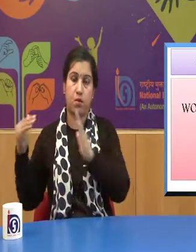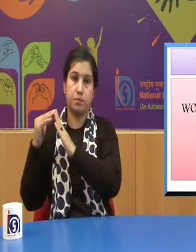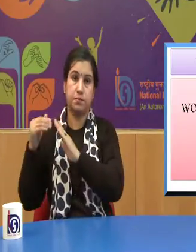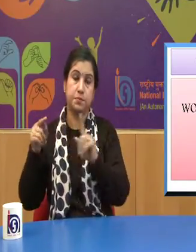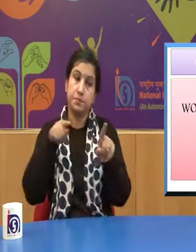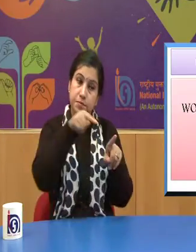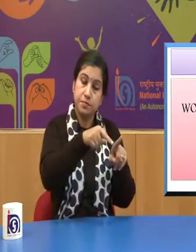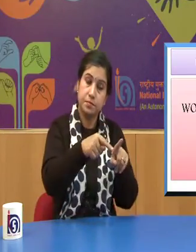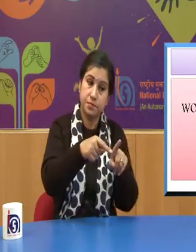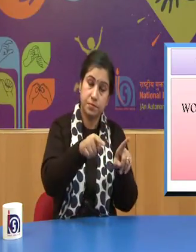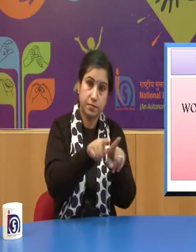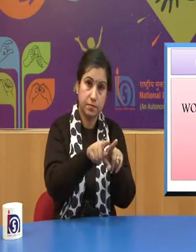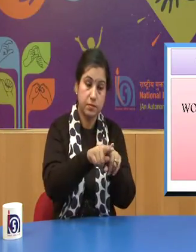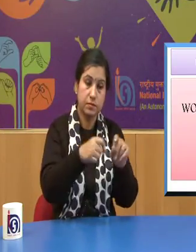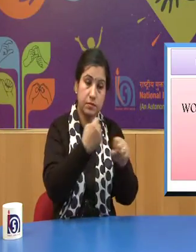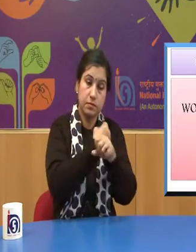and on his return,